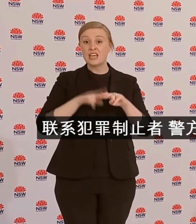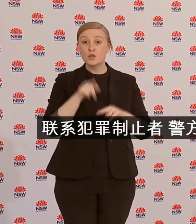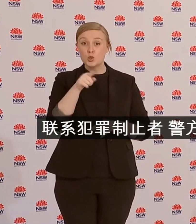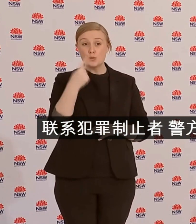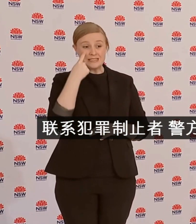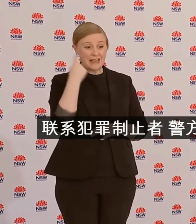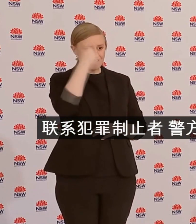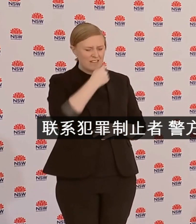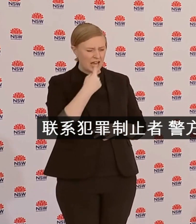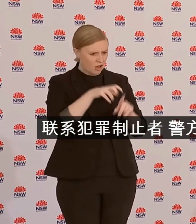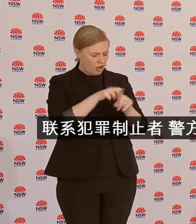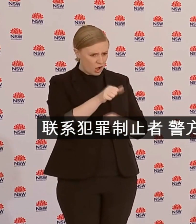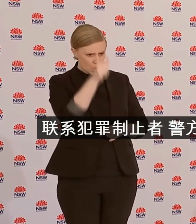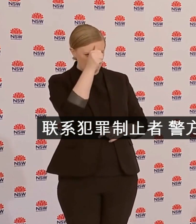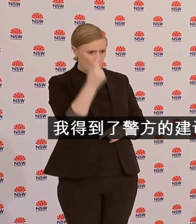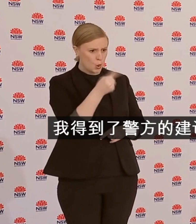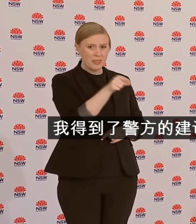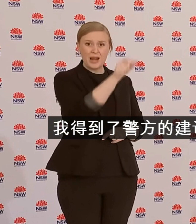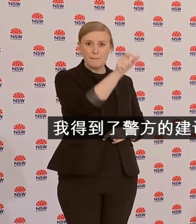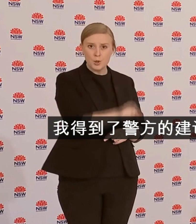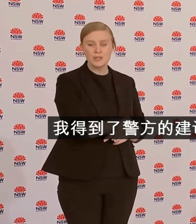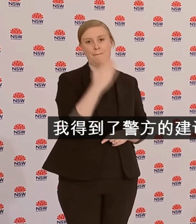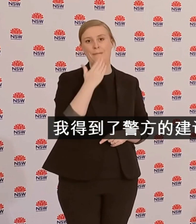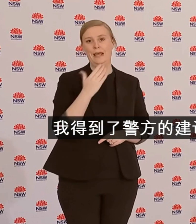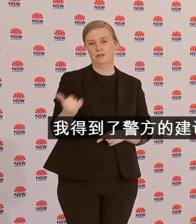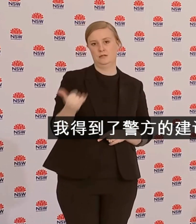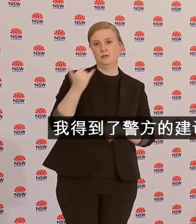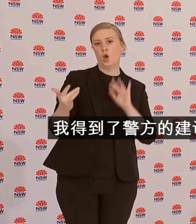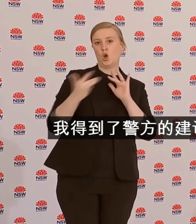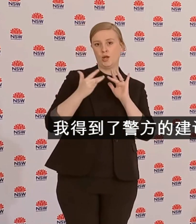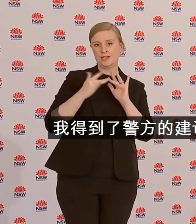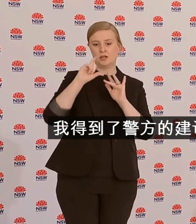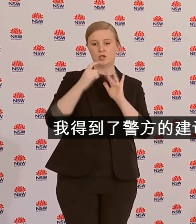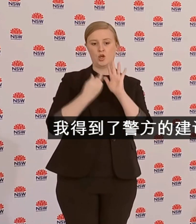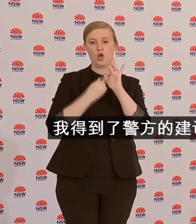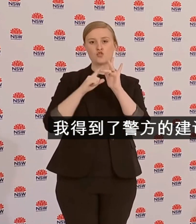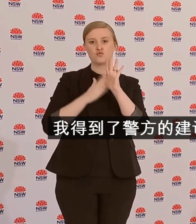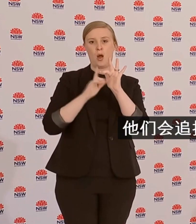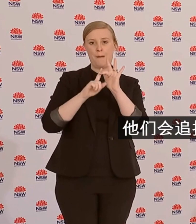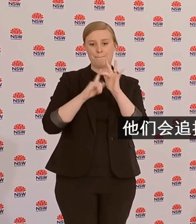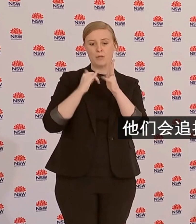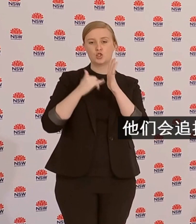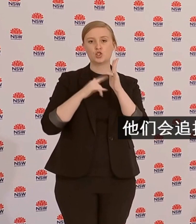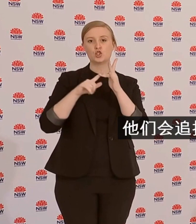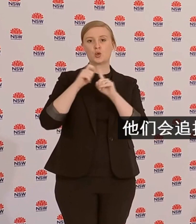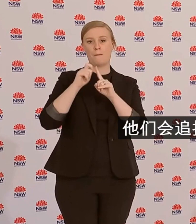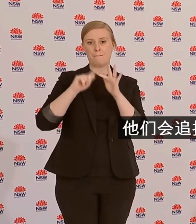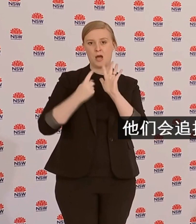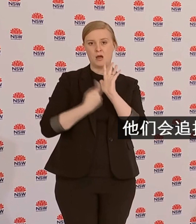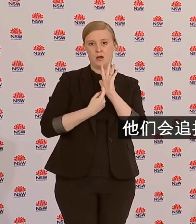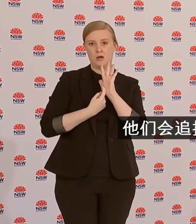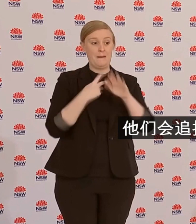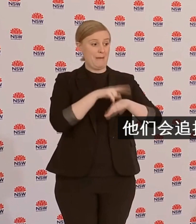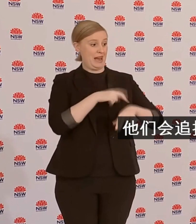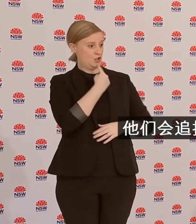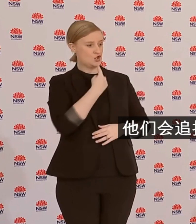Police not only were vigilant yesterday, but I've had advice from police that they will be vigilant in the next week. They will chase down anybody who